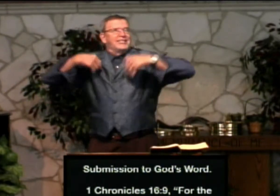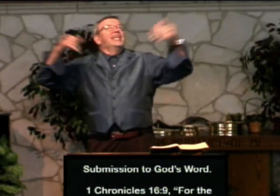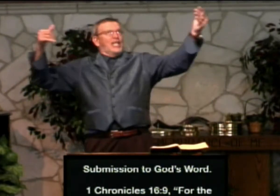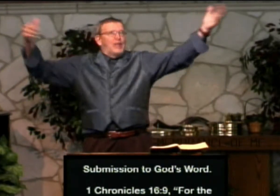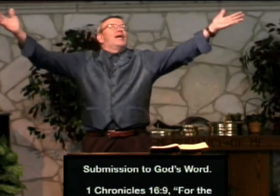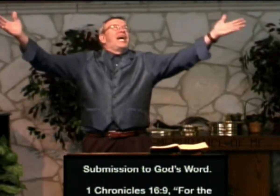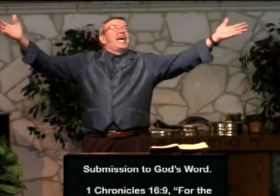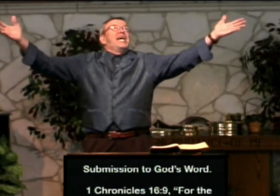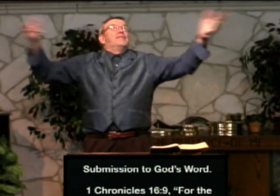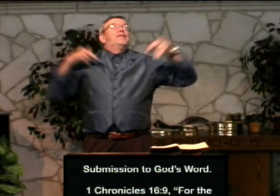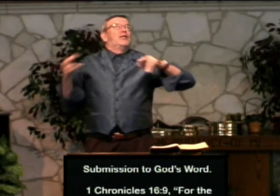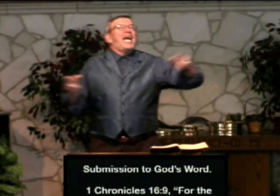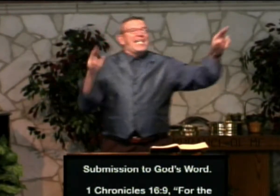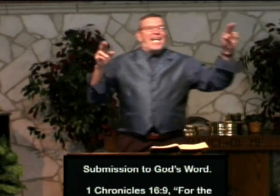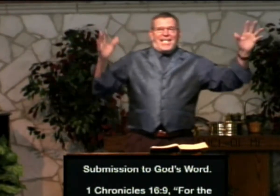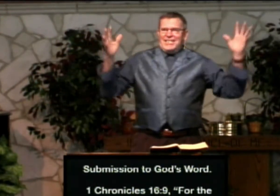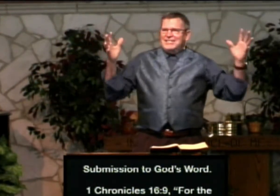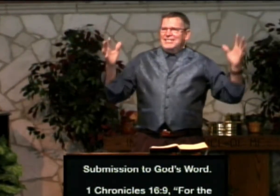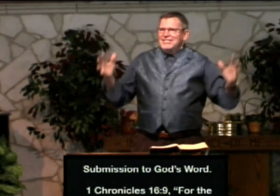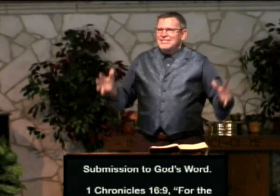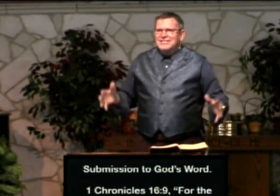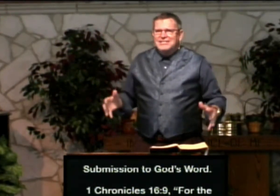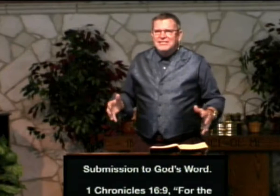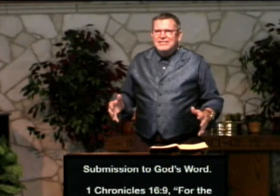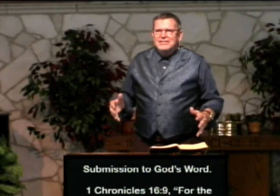And she says, here I am, I'm ready.